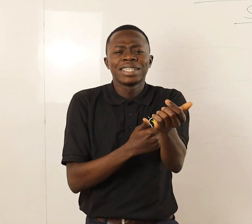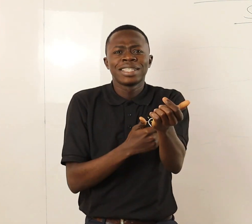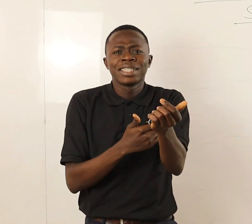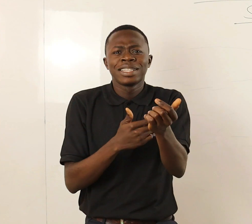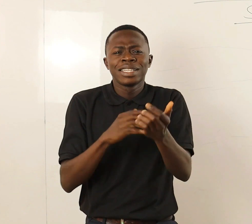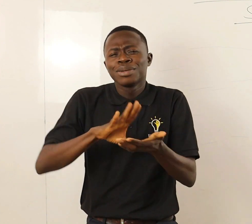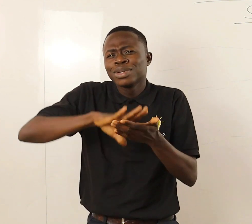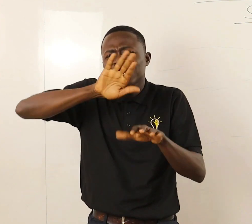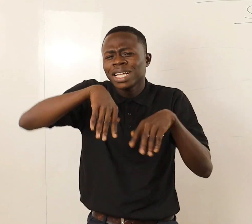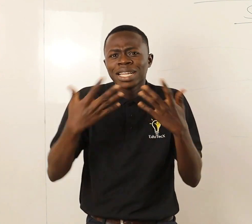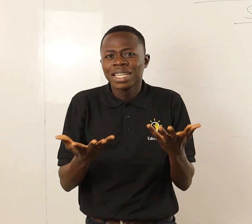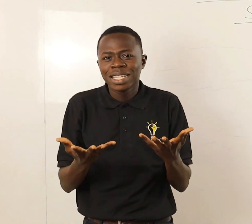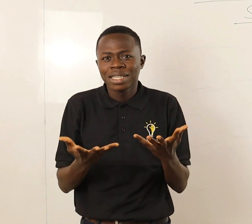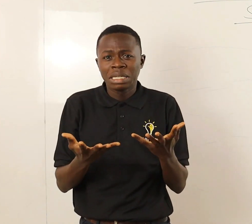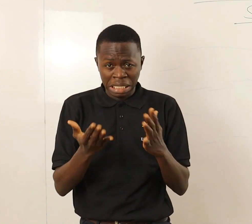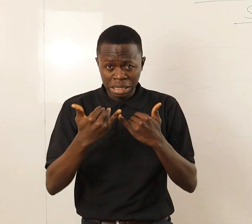We are still discussing sets. We are not done.